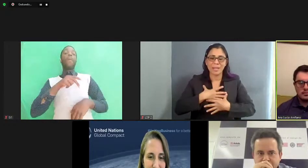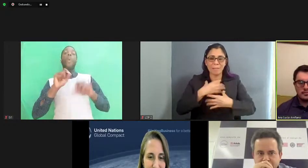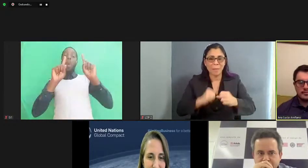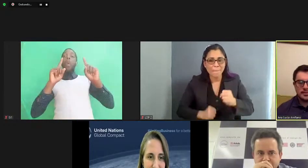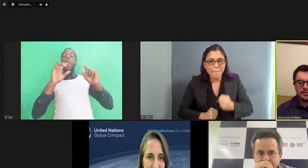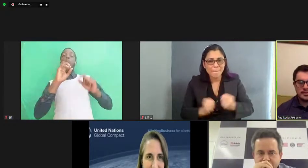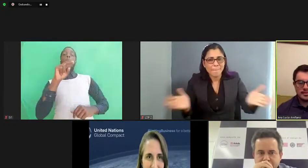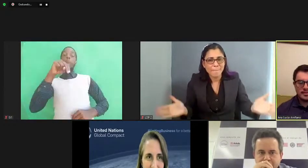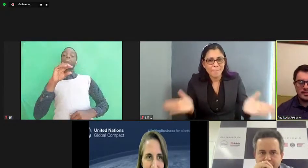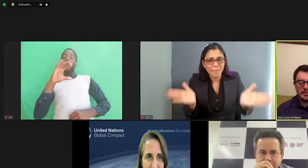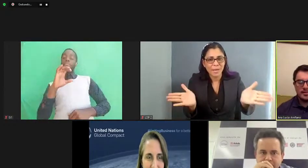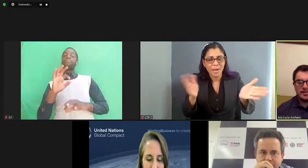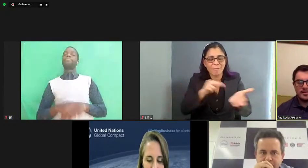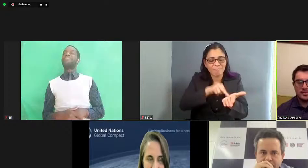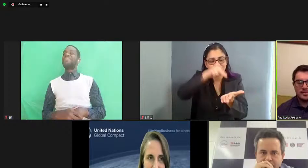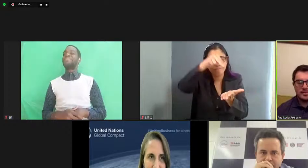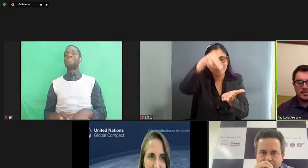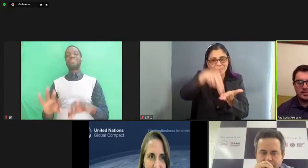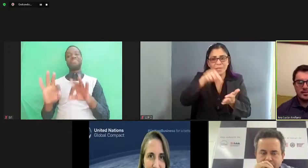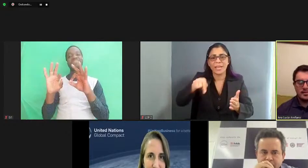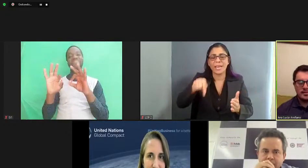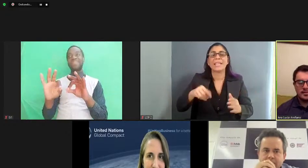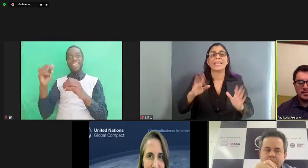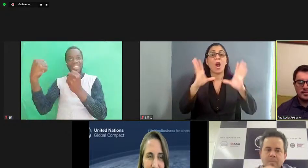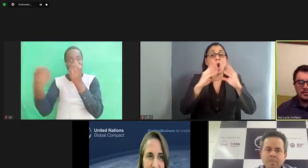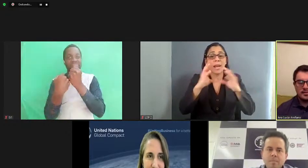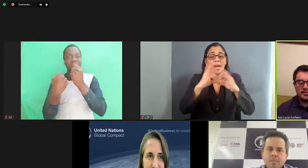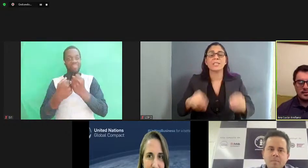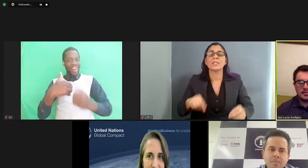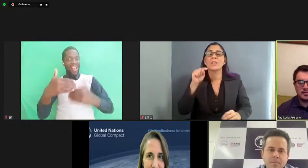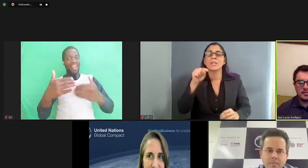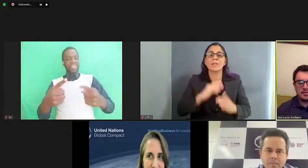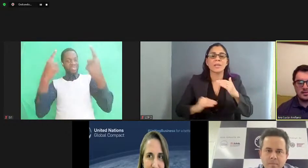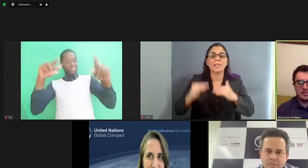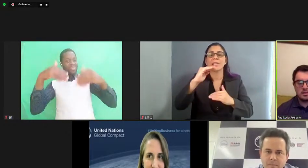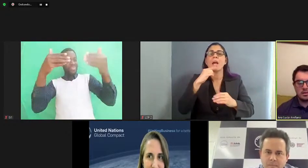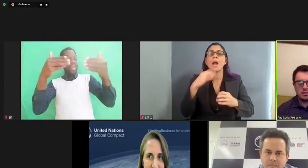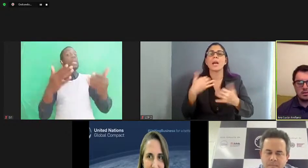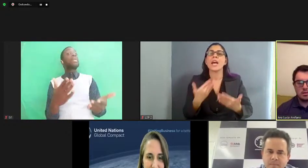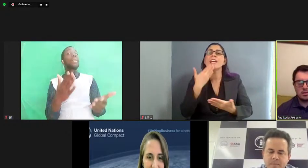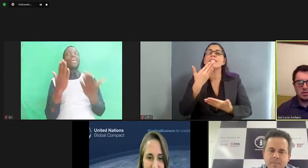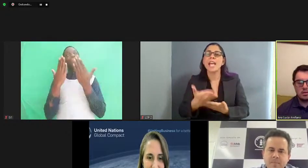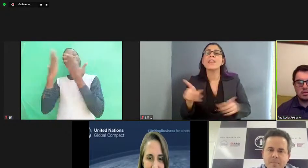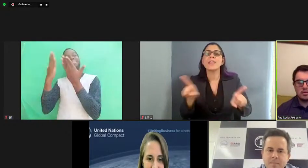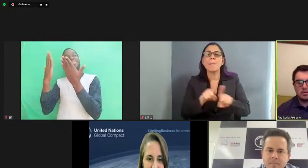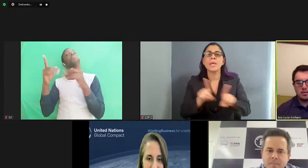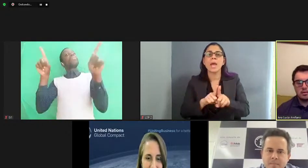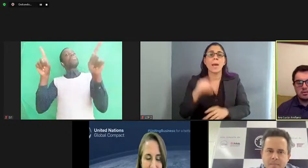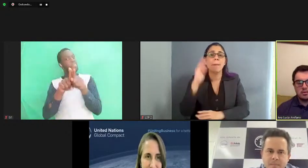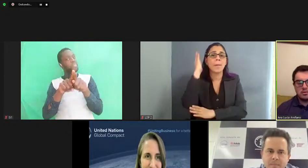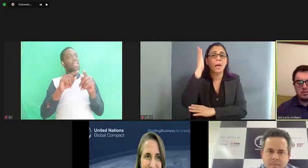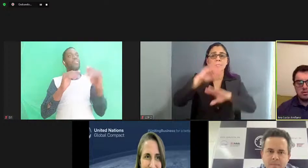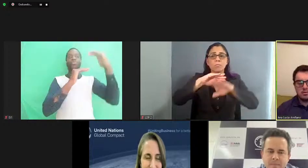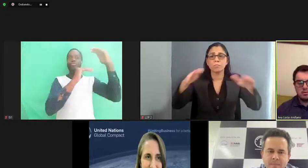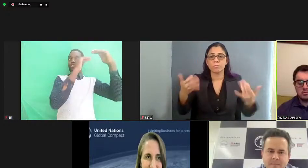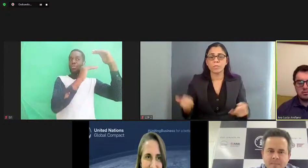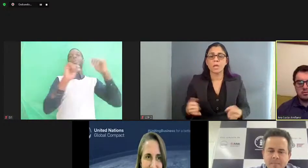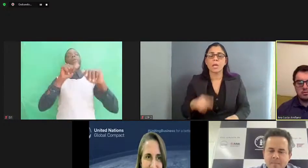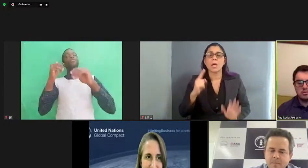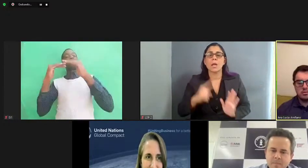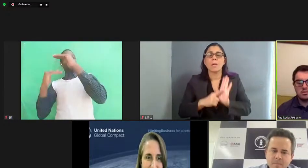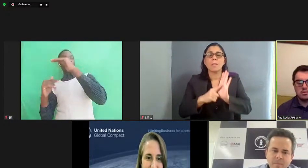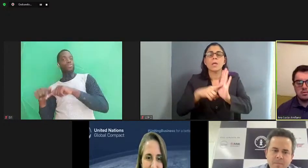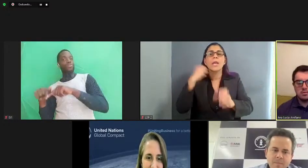you are giving us to carry on this summit and thanks to the next panel we have to